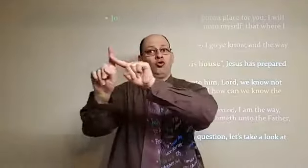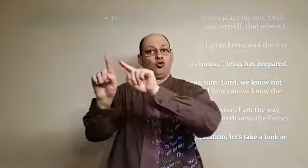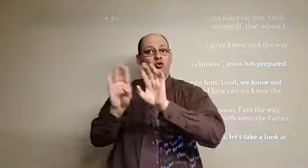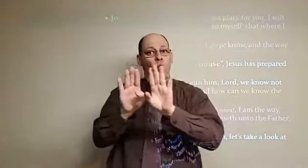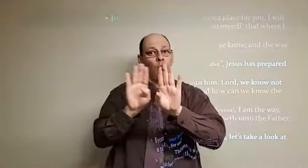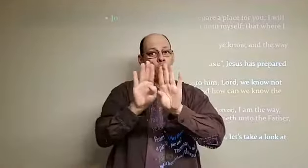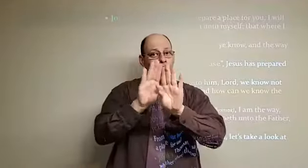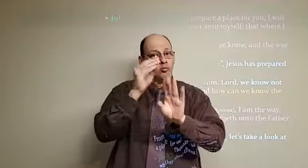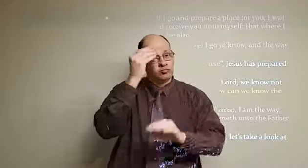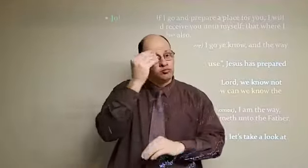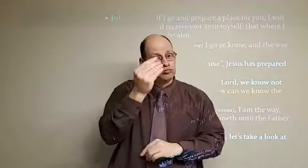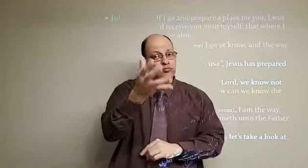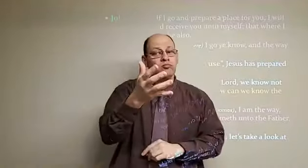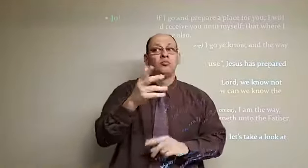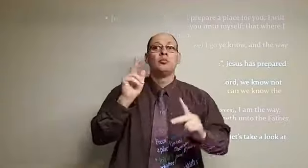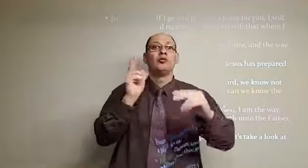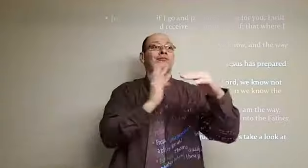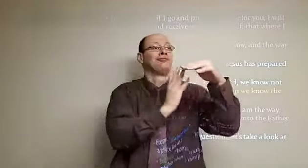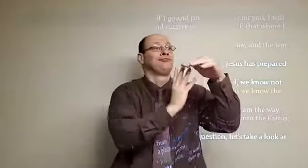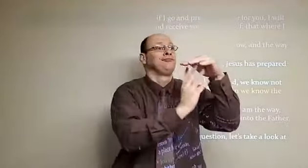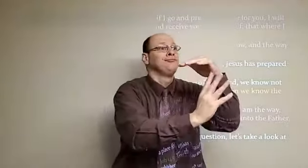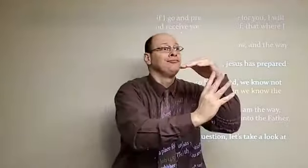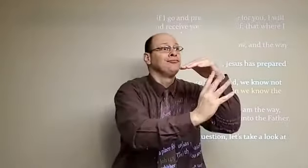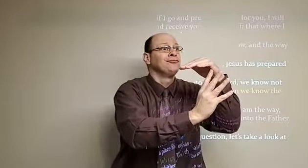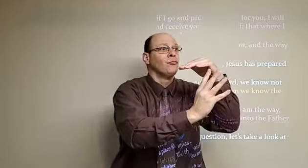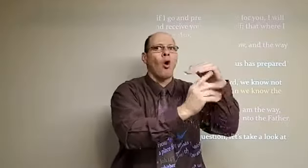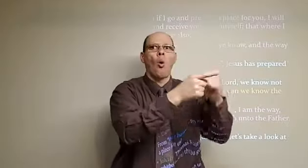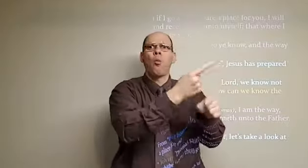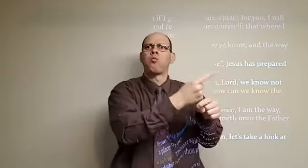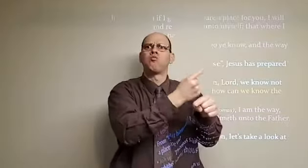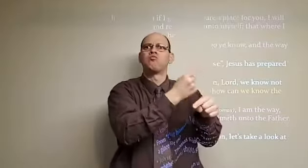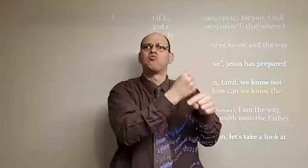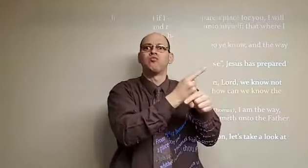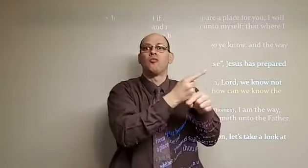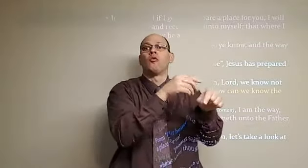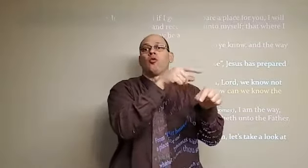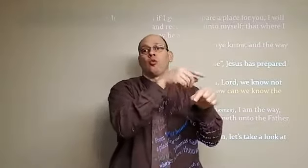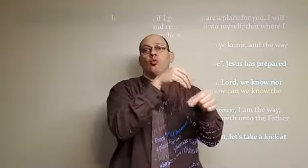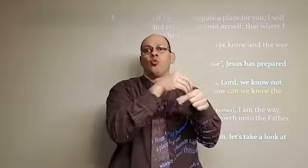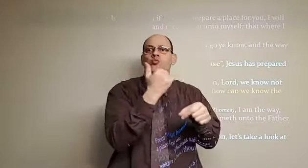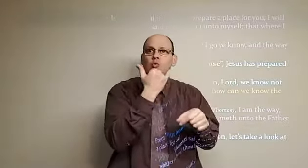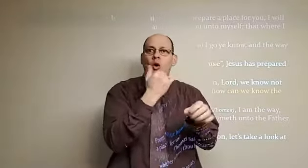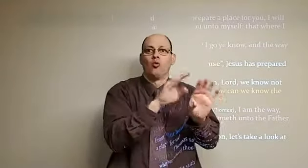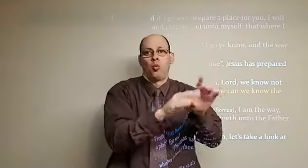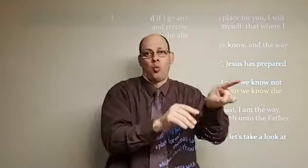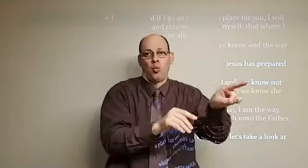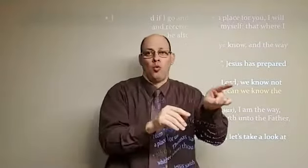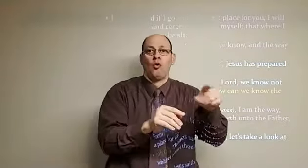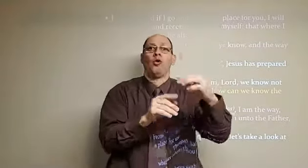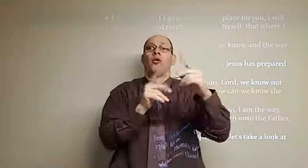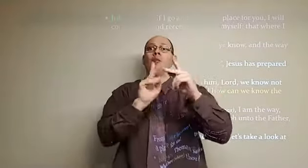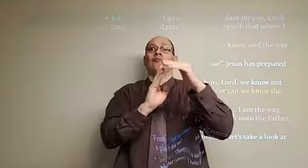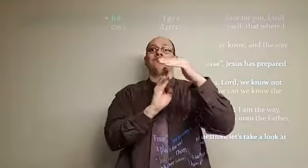all over there's different doors people will enter and they might enter the right way or they'll enter the wrong way